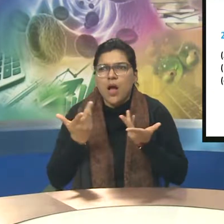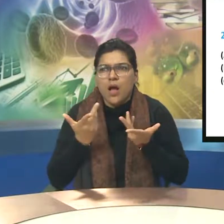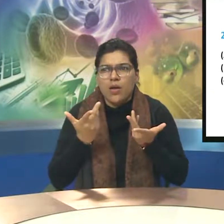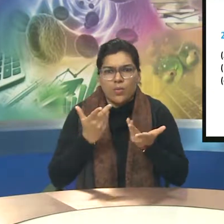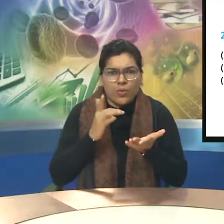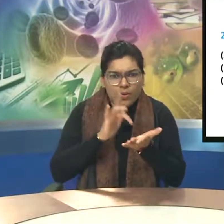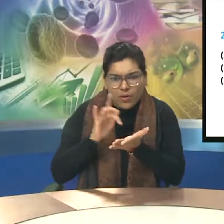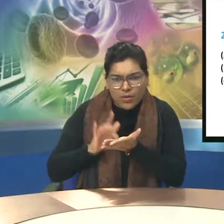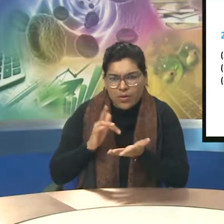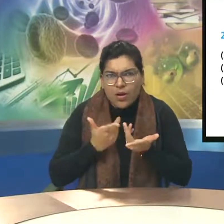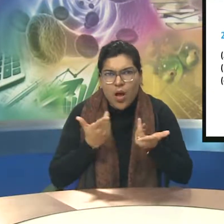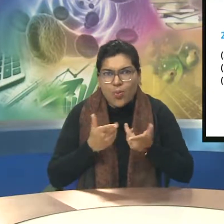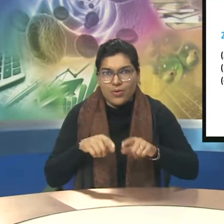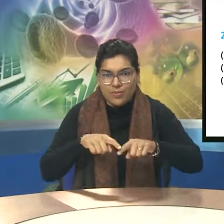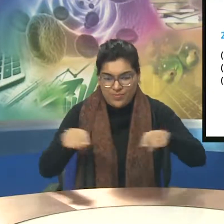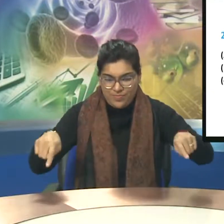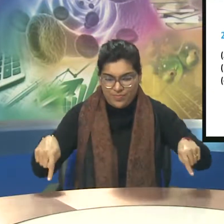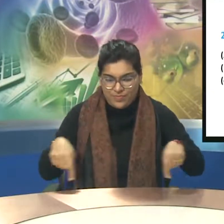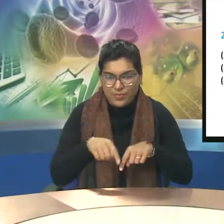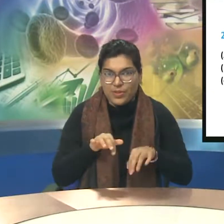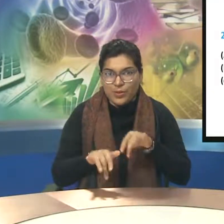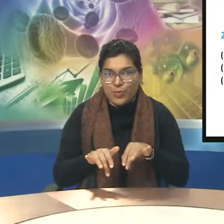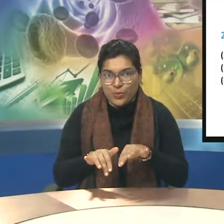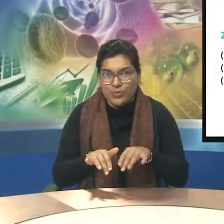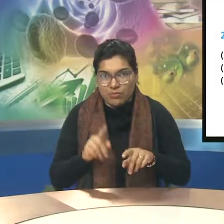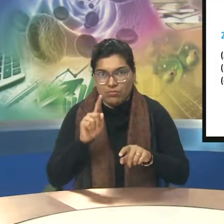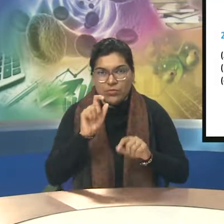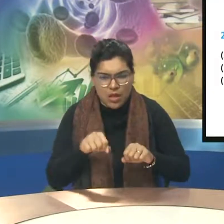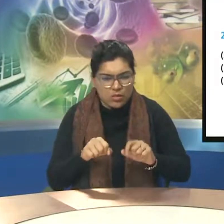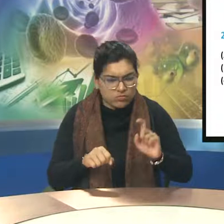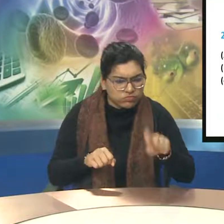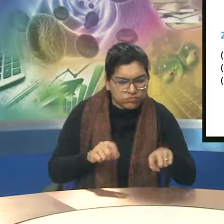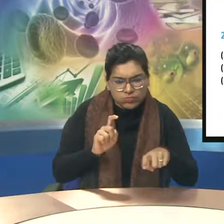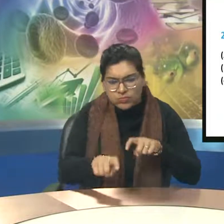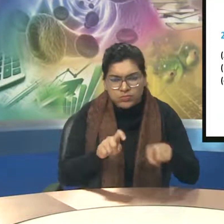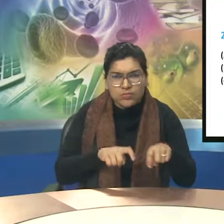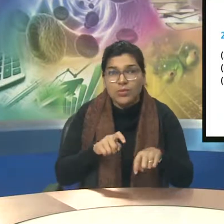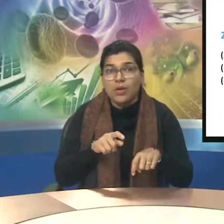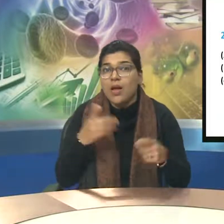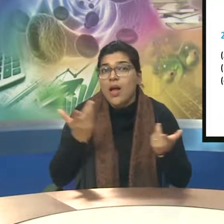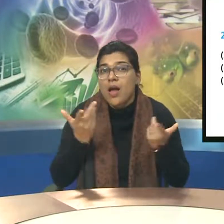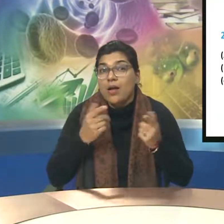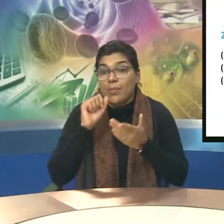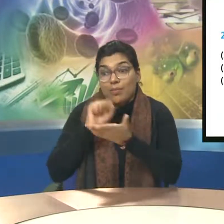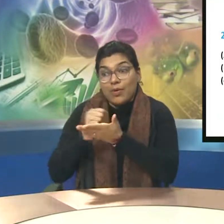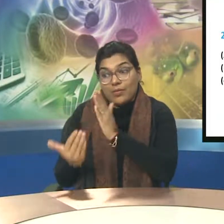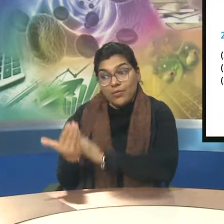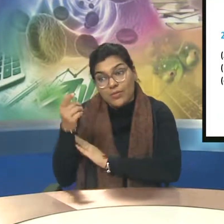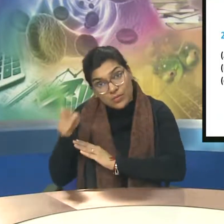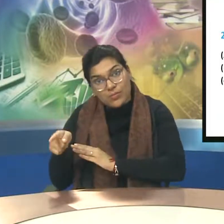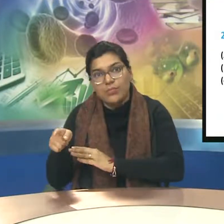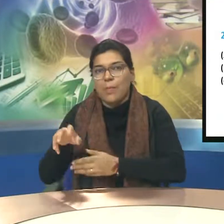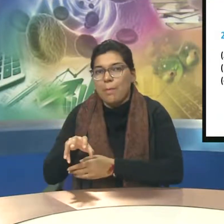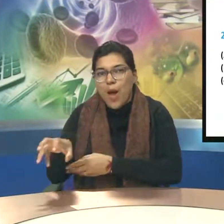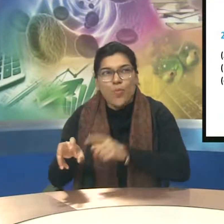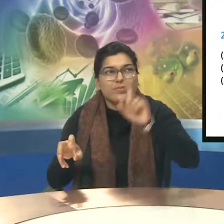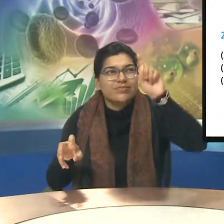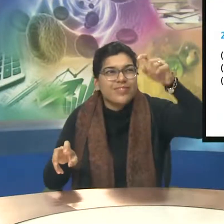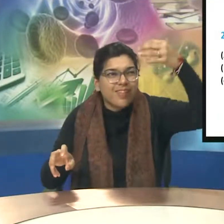what we can do? Or what command we should have to do on the computer